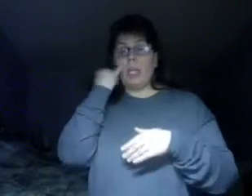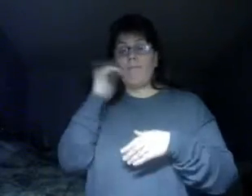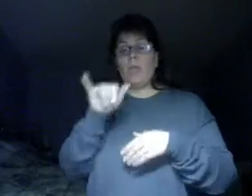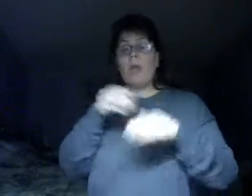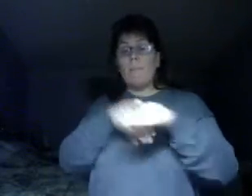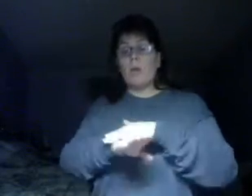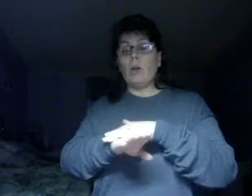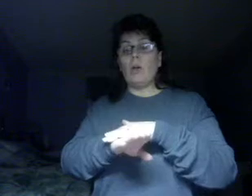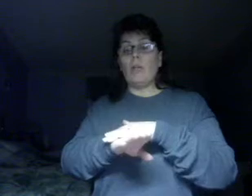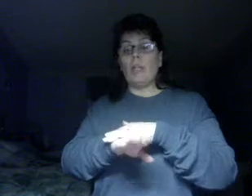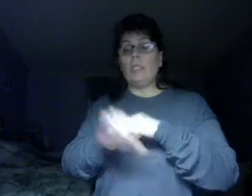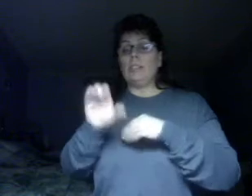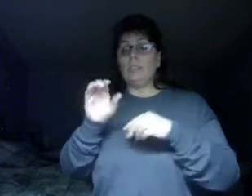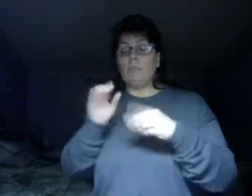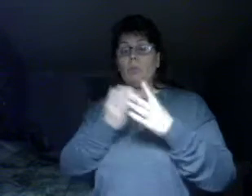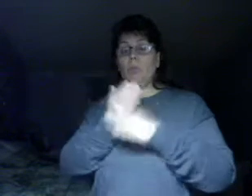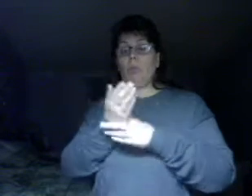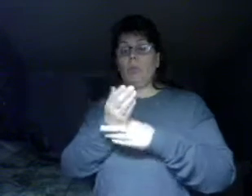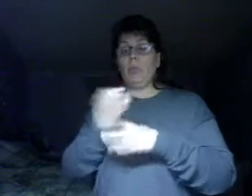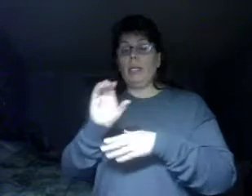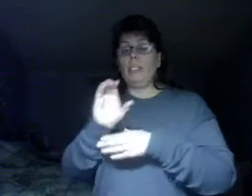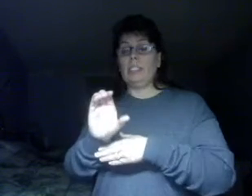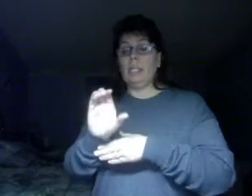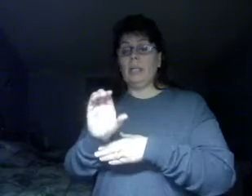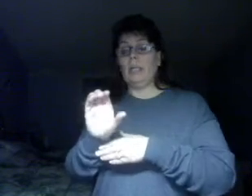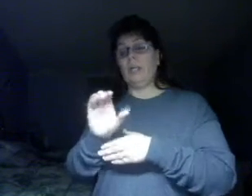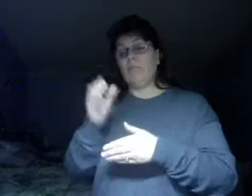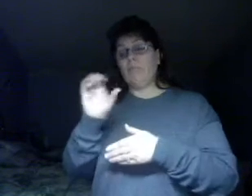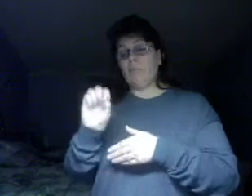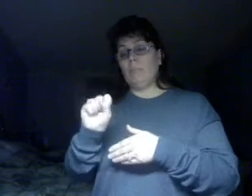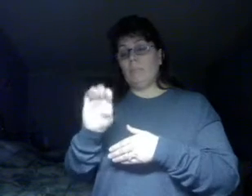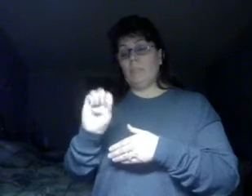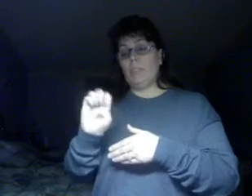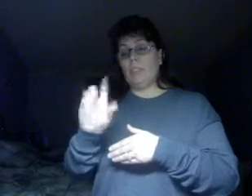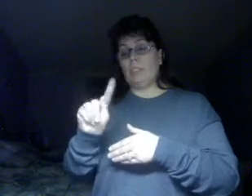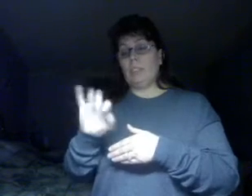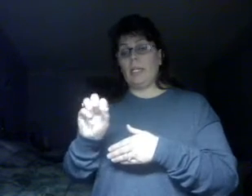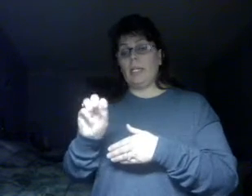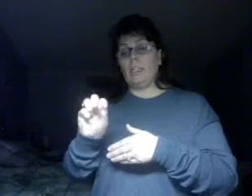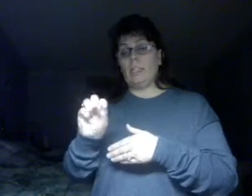C-section or a surgical childbirth, the rate of infection for the child is cut to